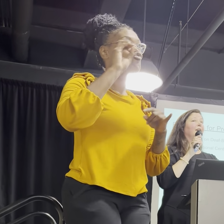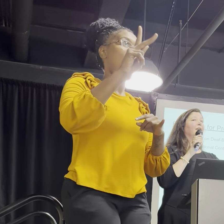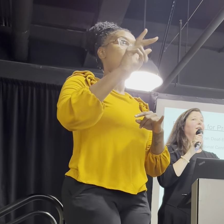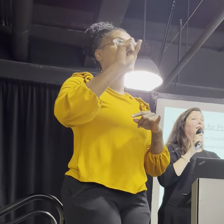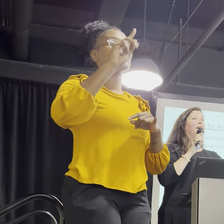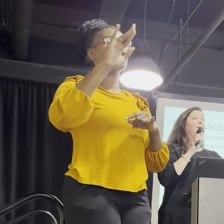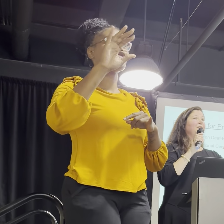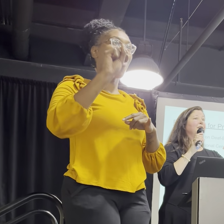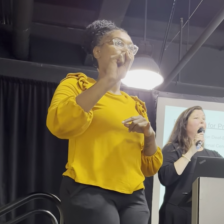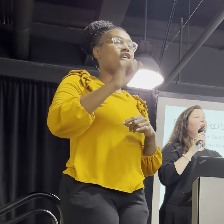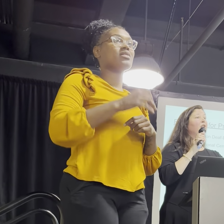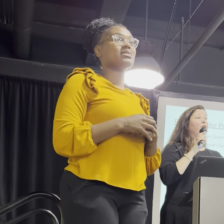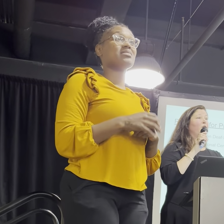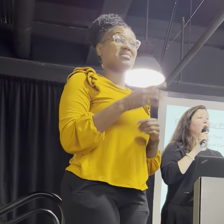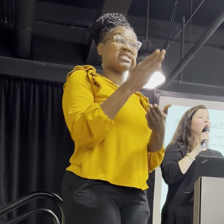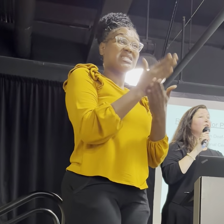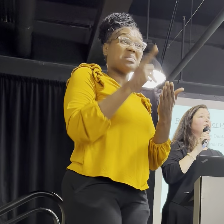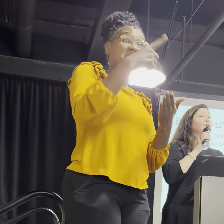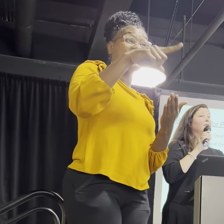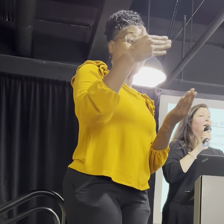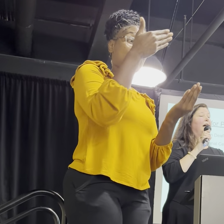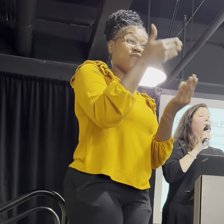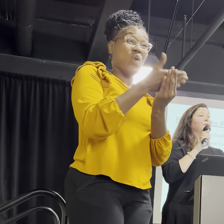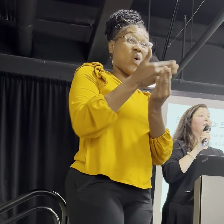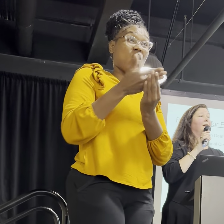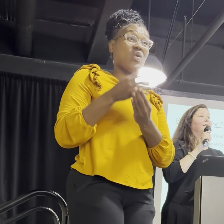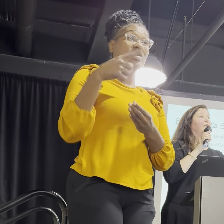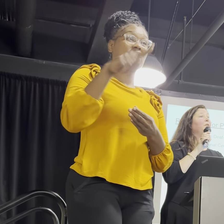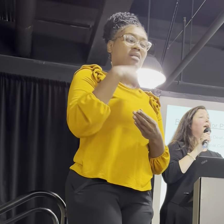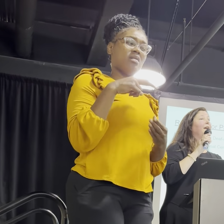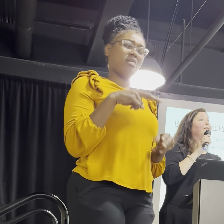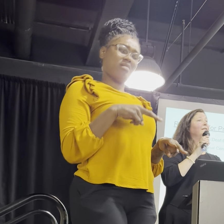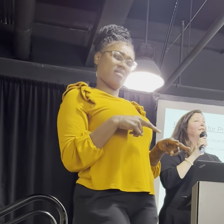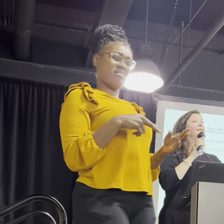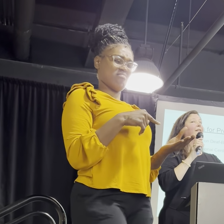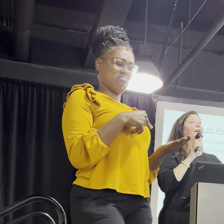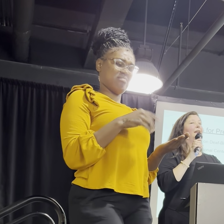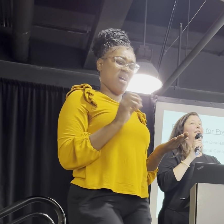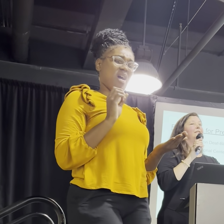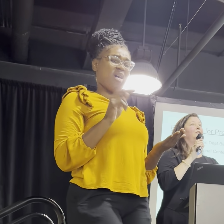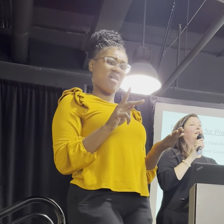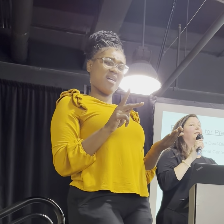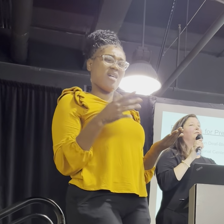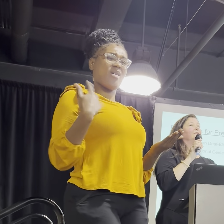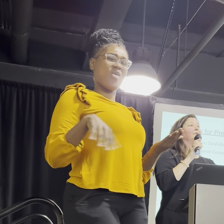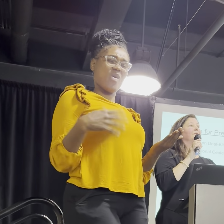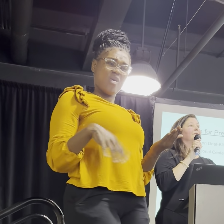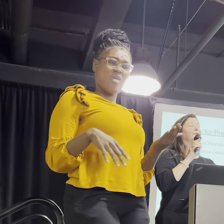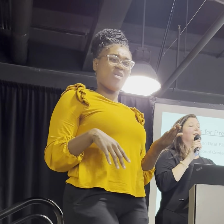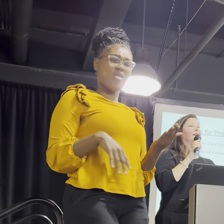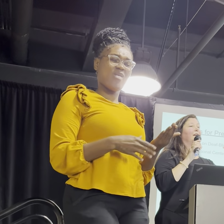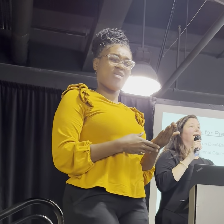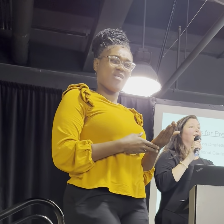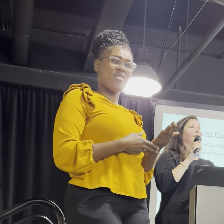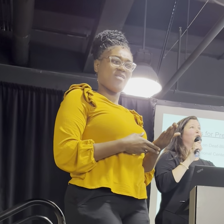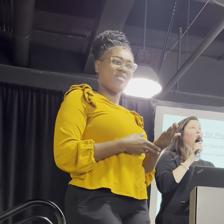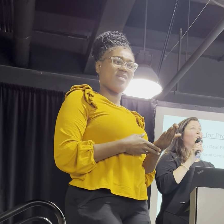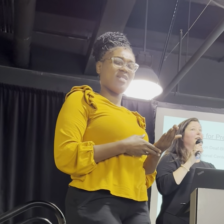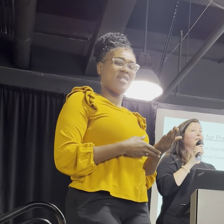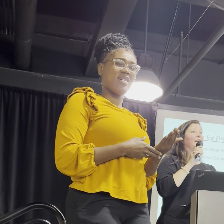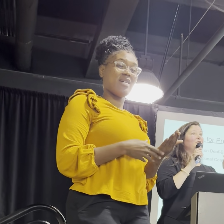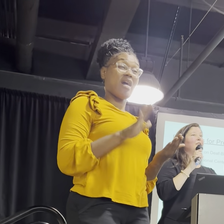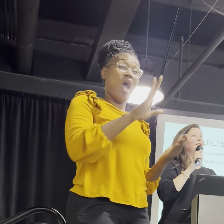Like, I mean, some of y'all's folders, I was like, okay. And, you know,